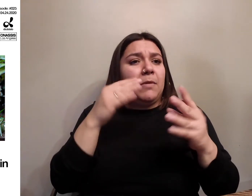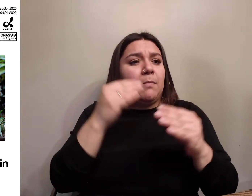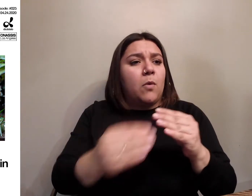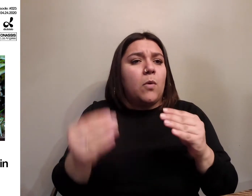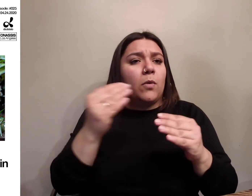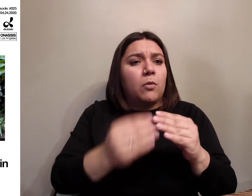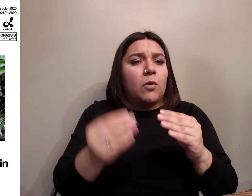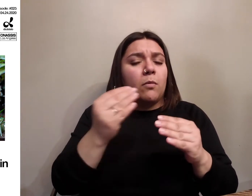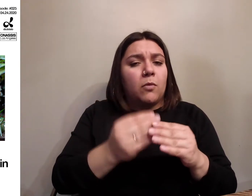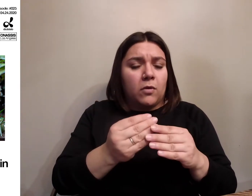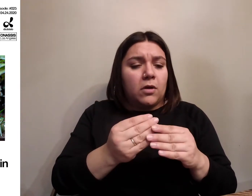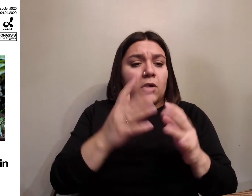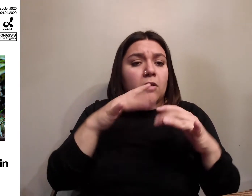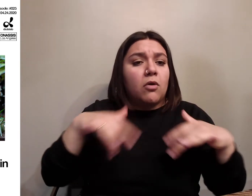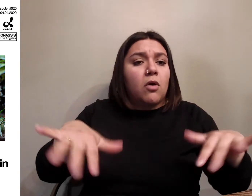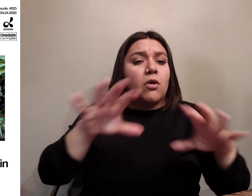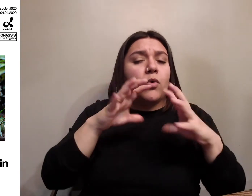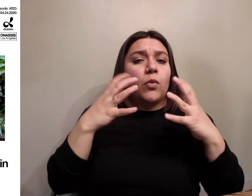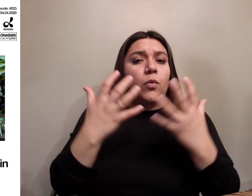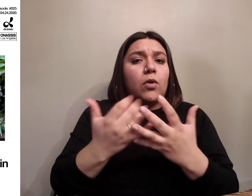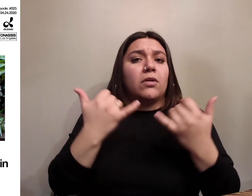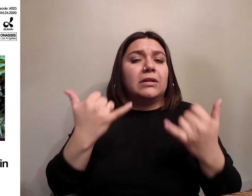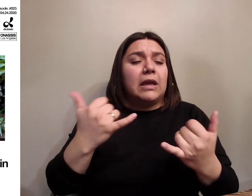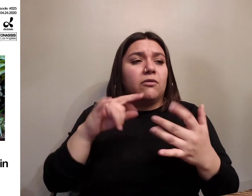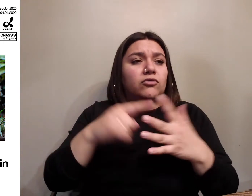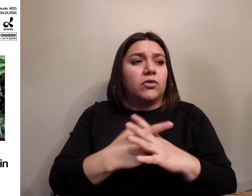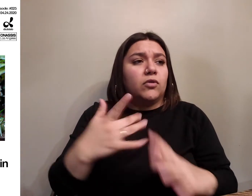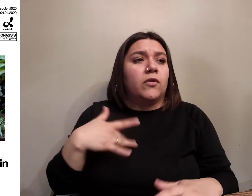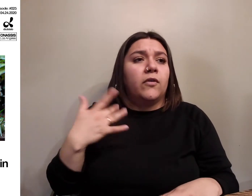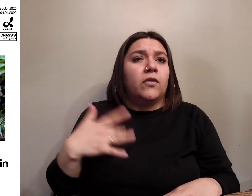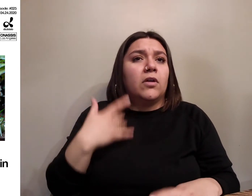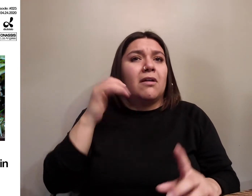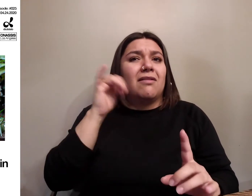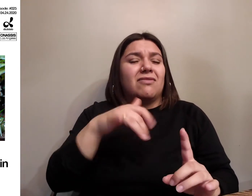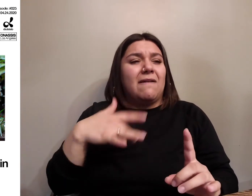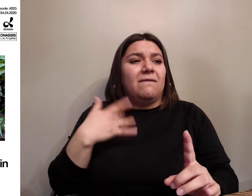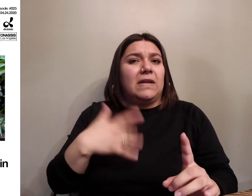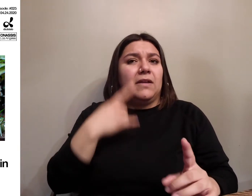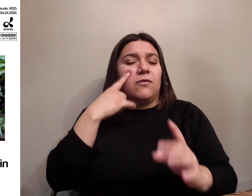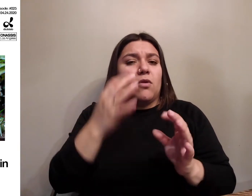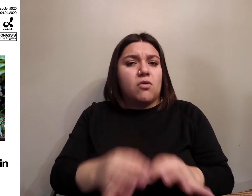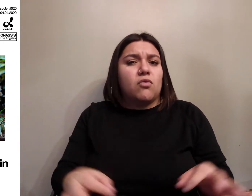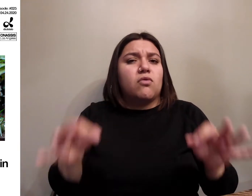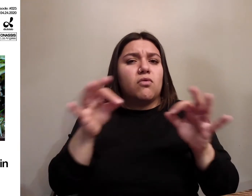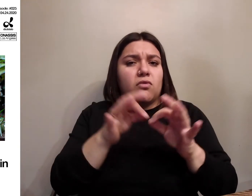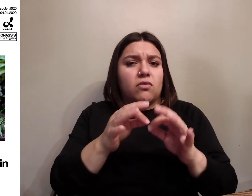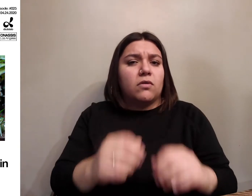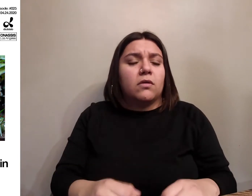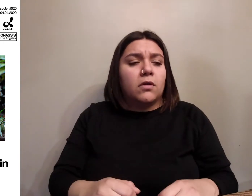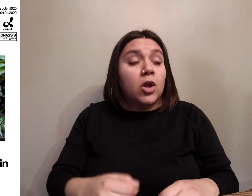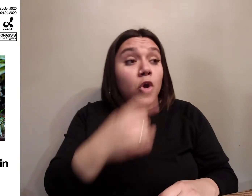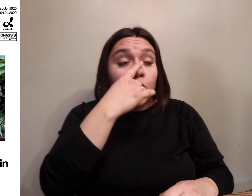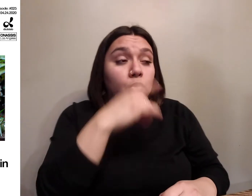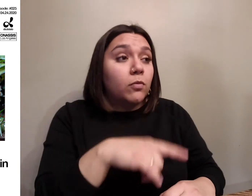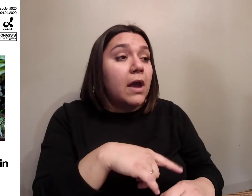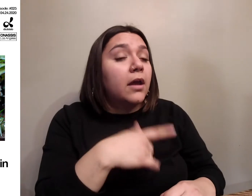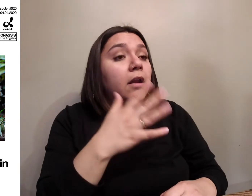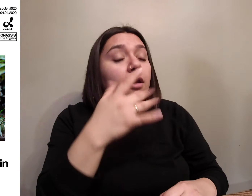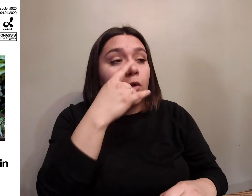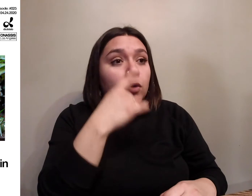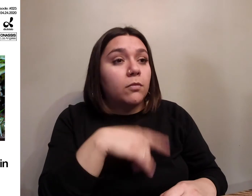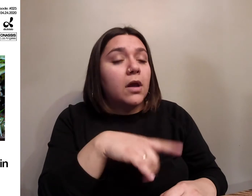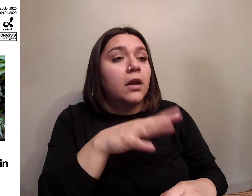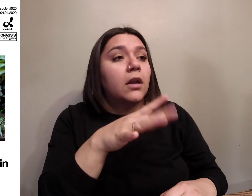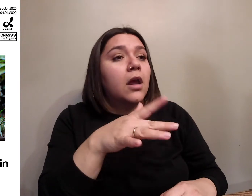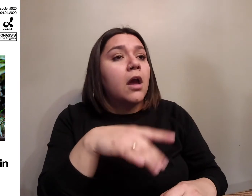these. And maybe more and more authors across the world have begun to feel that sense of